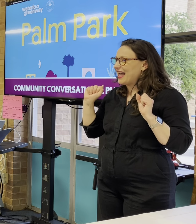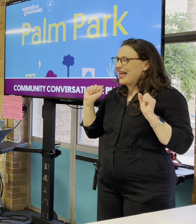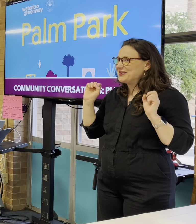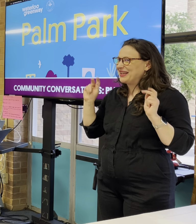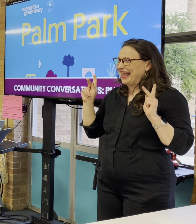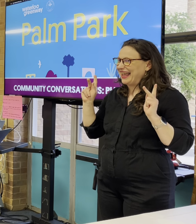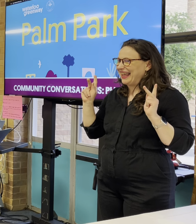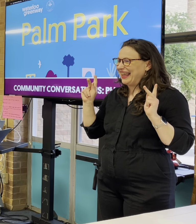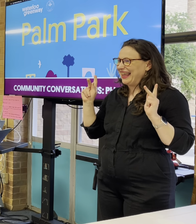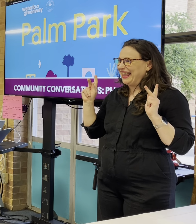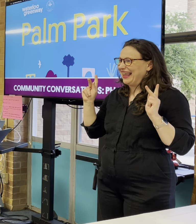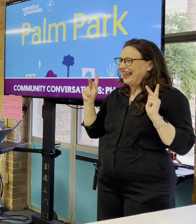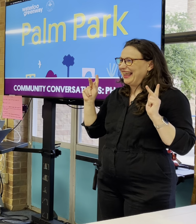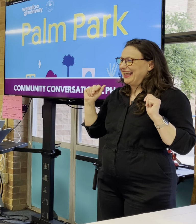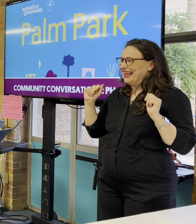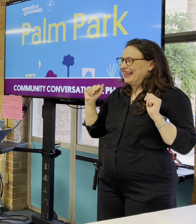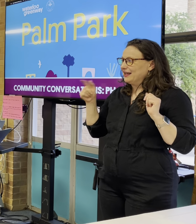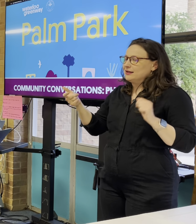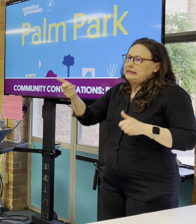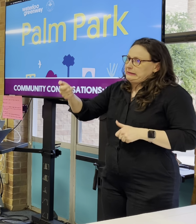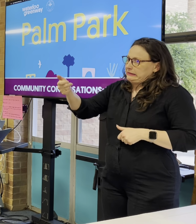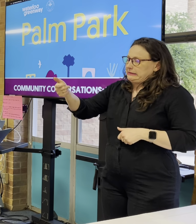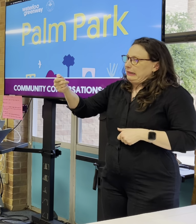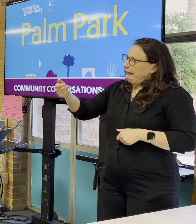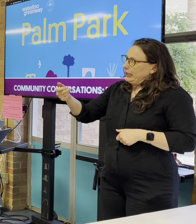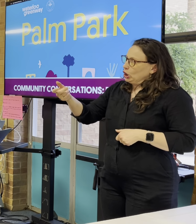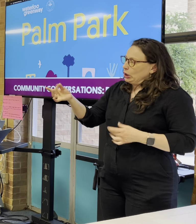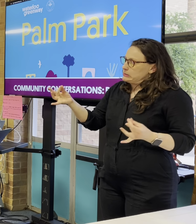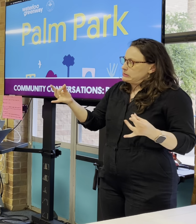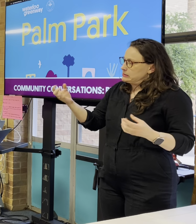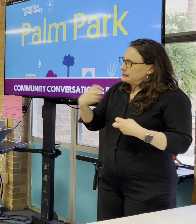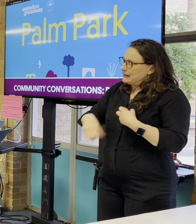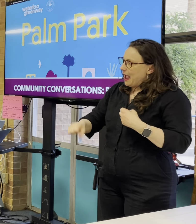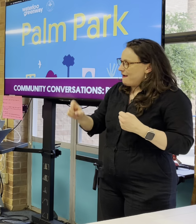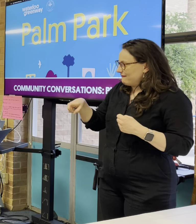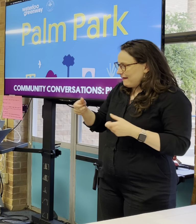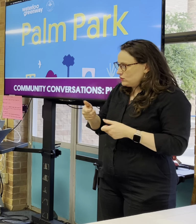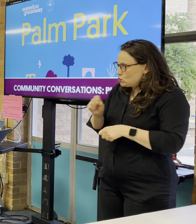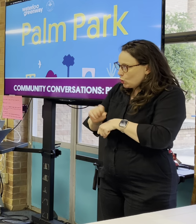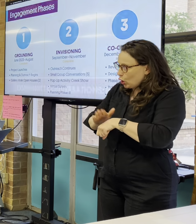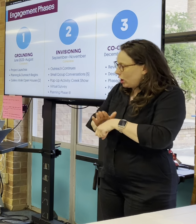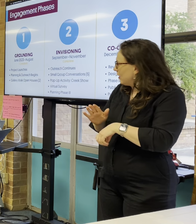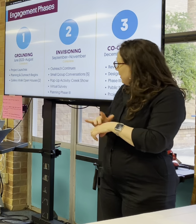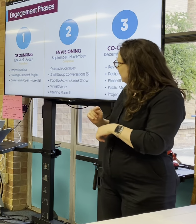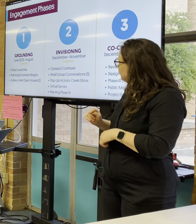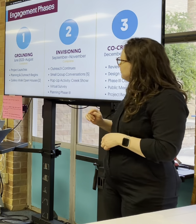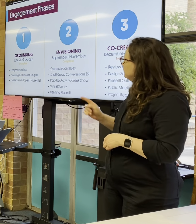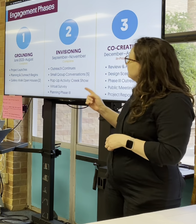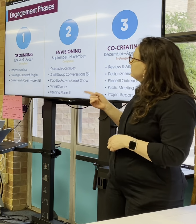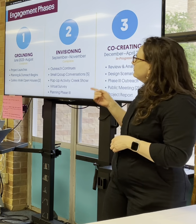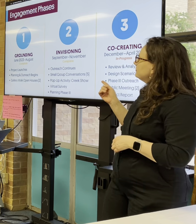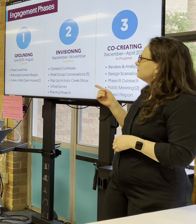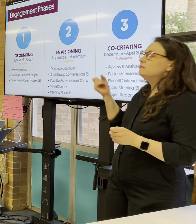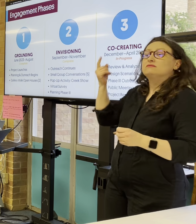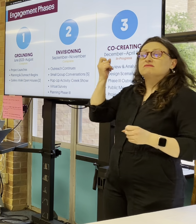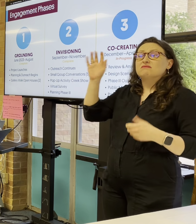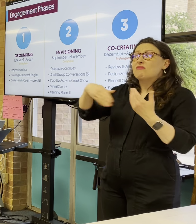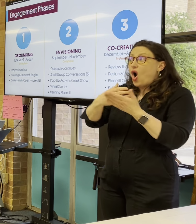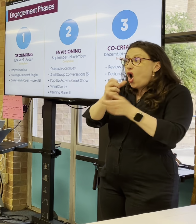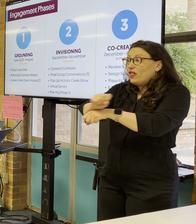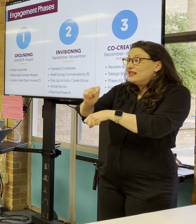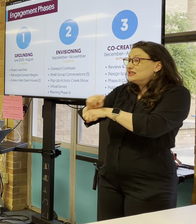Okay, so I hear this clicker's tricky, so we gotta be over here. So this work can't be possible